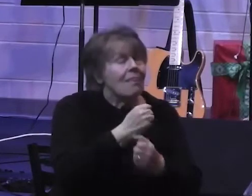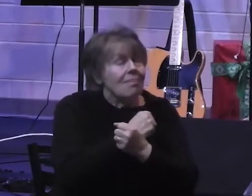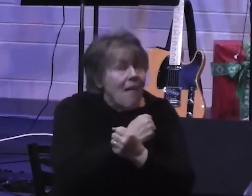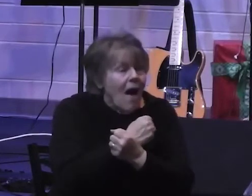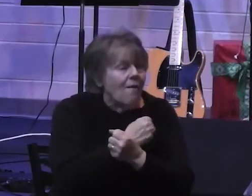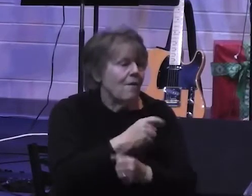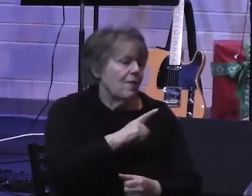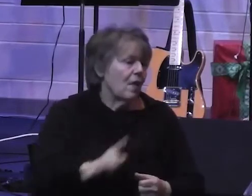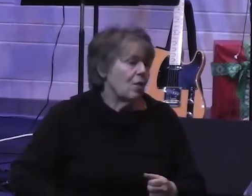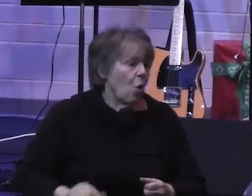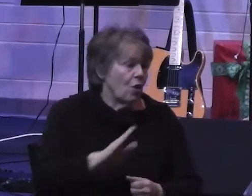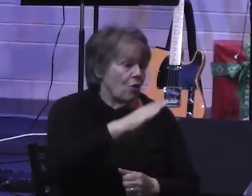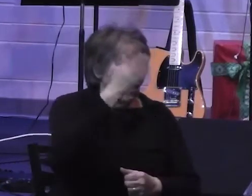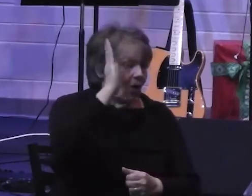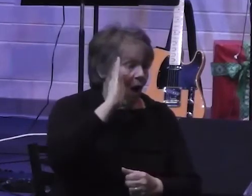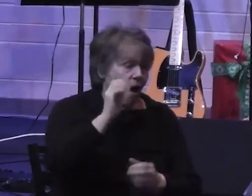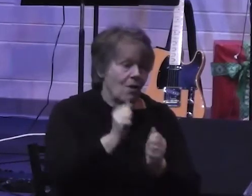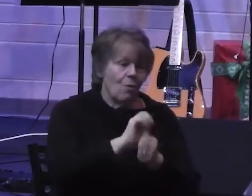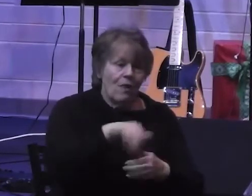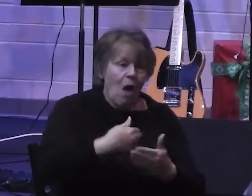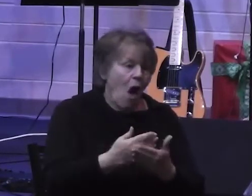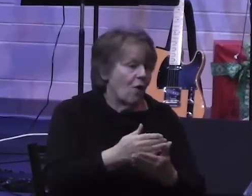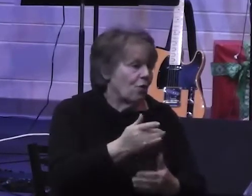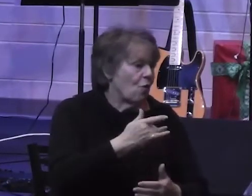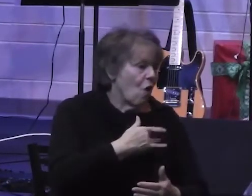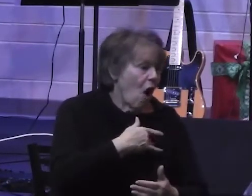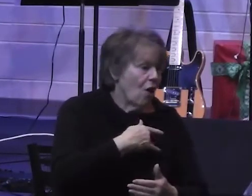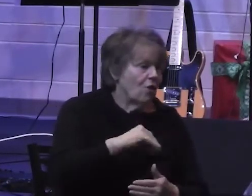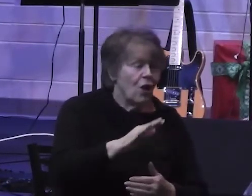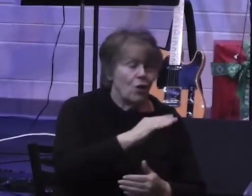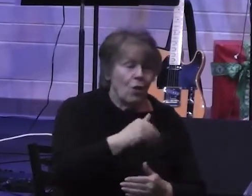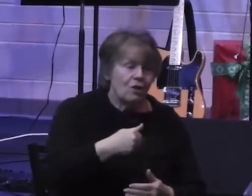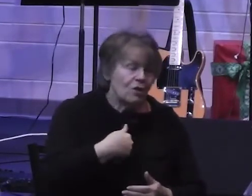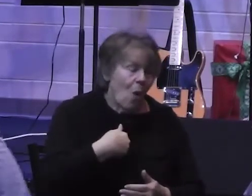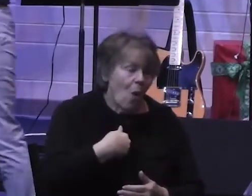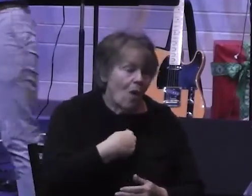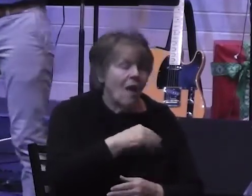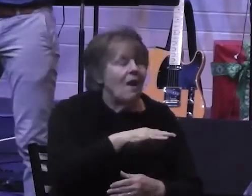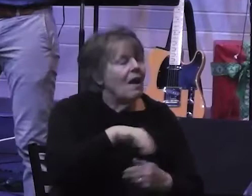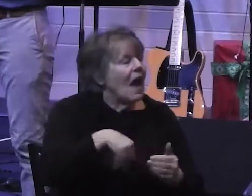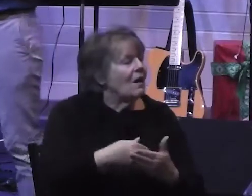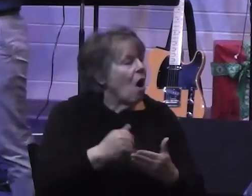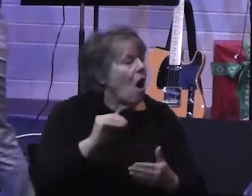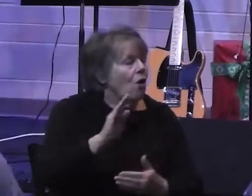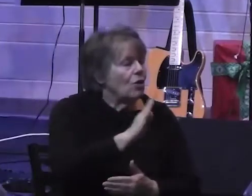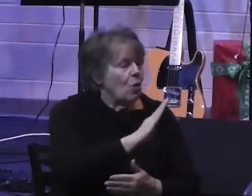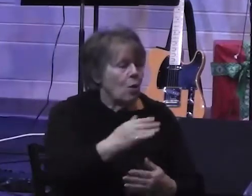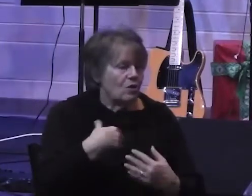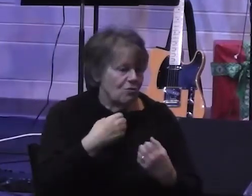God with all your heart and with all your soul and with all your strength.